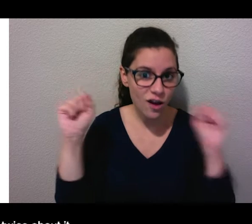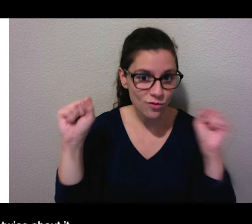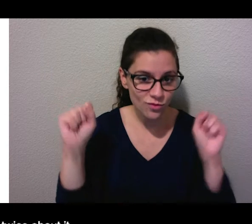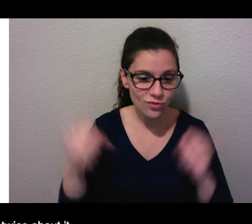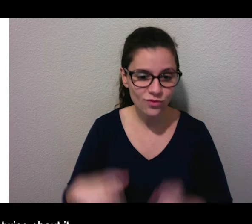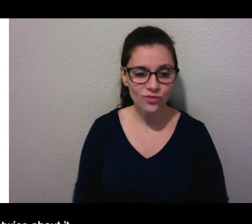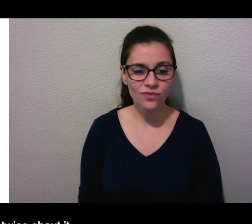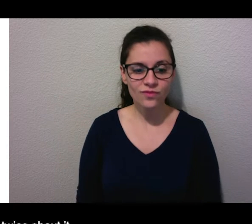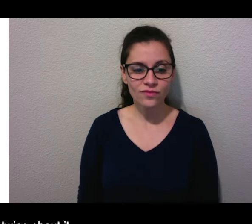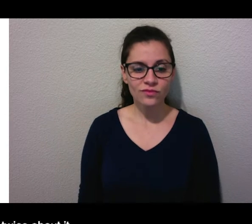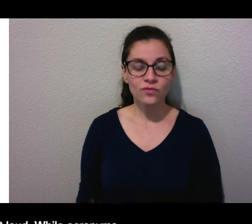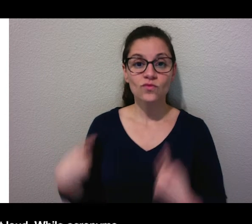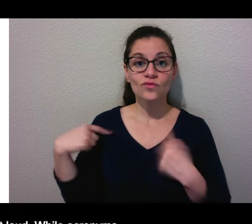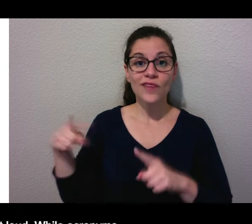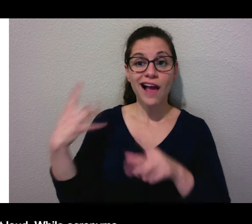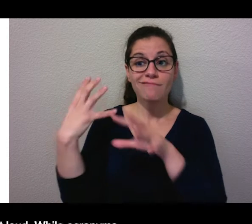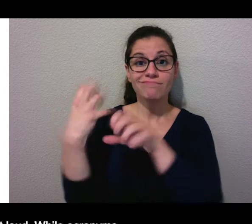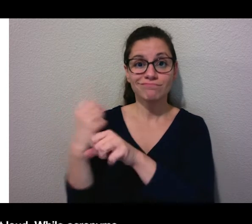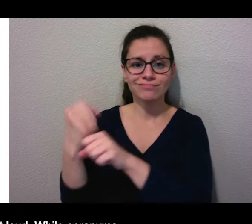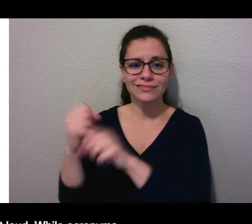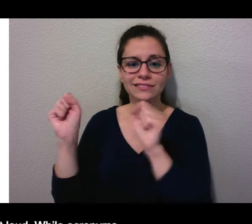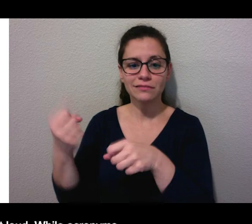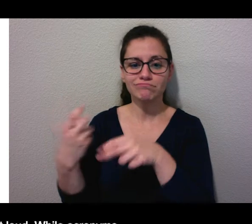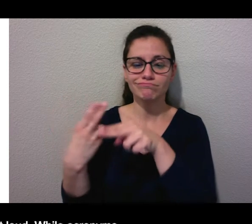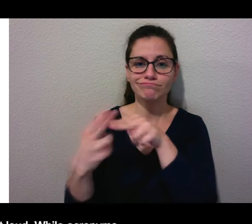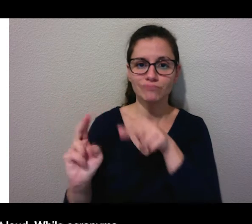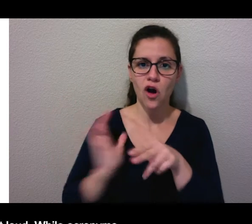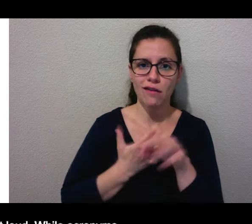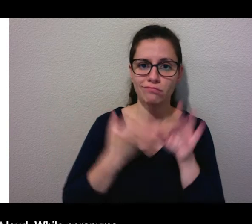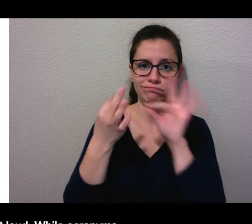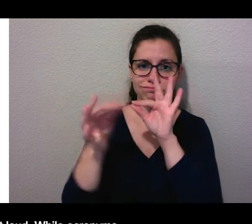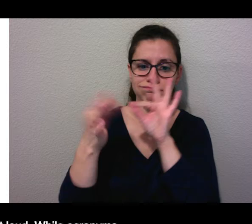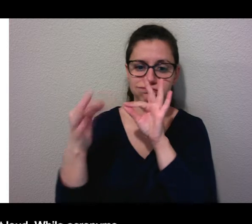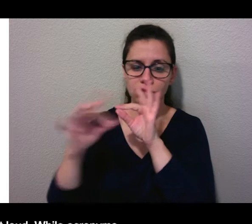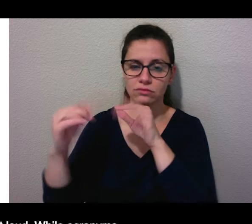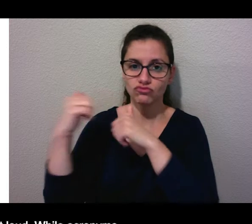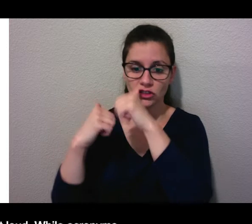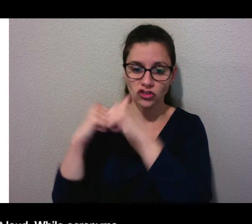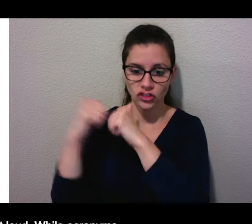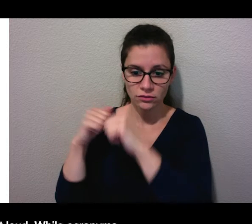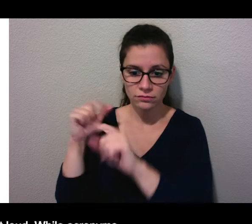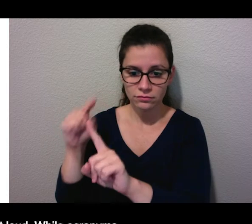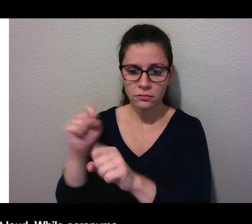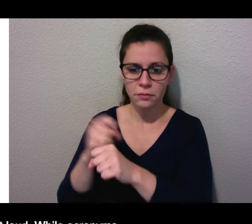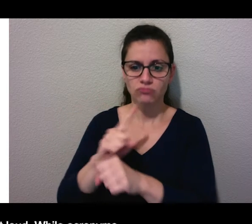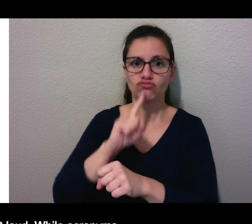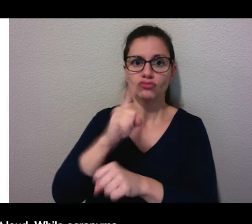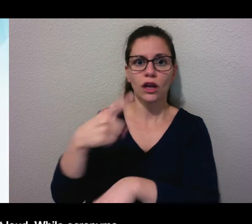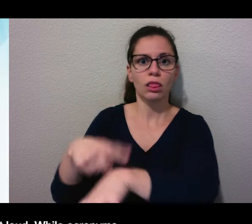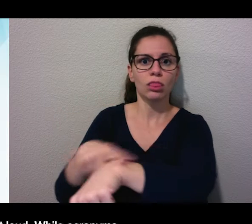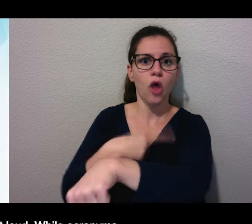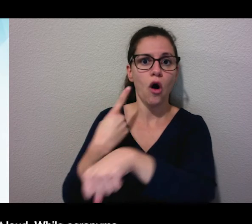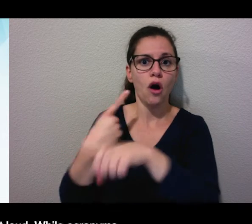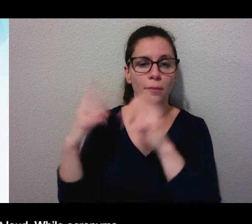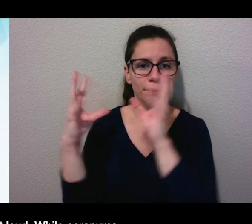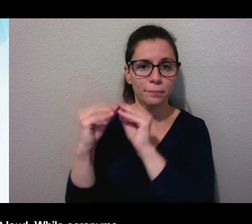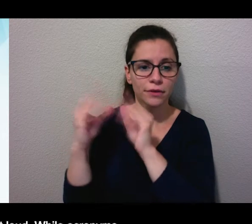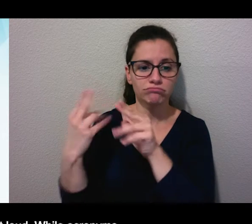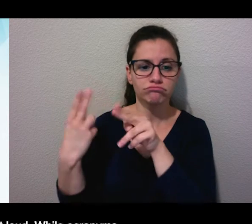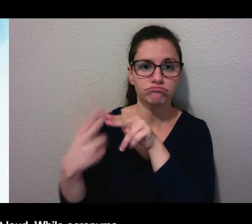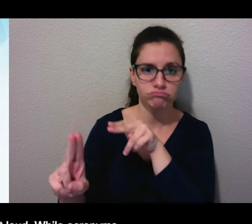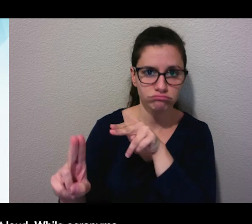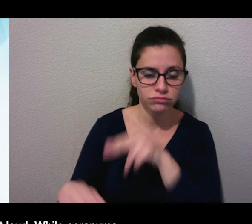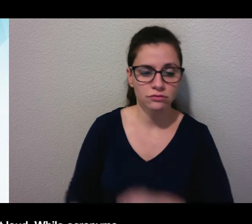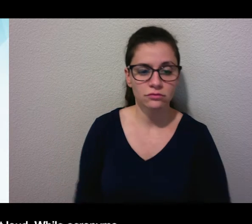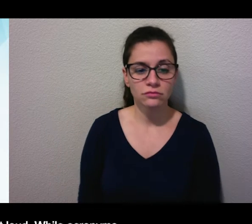saying BRB for be right back, or LOL for laugh out loud. While